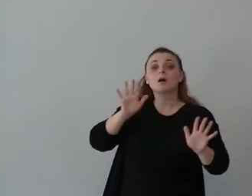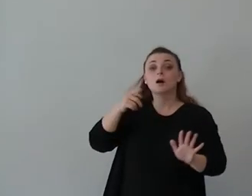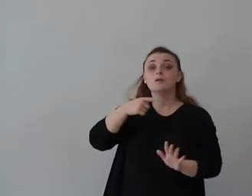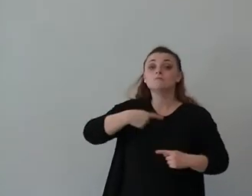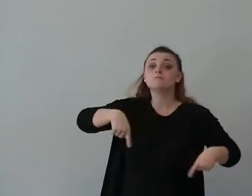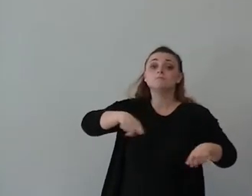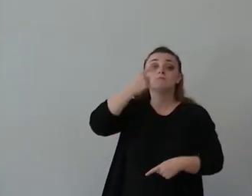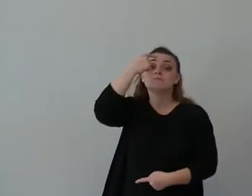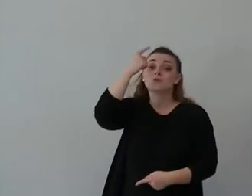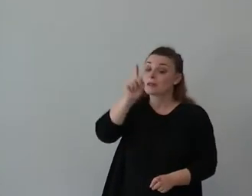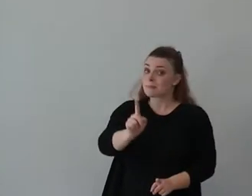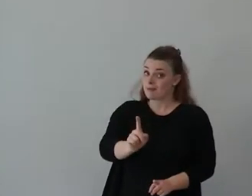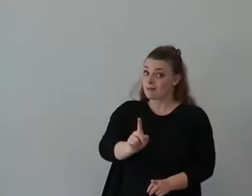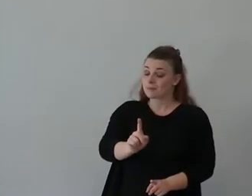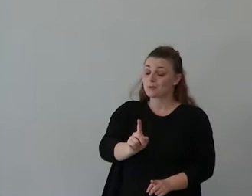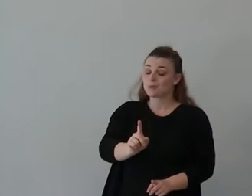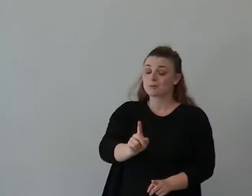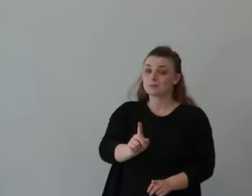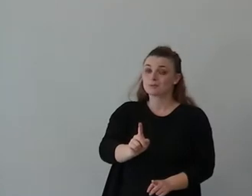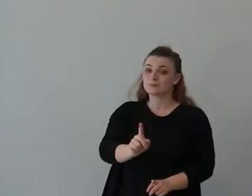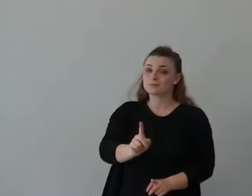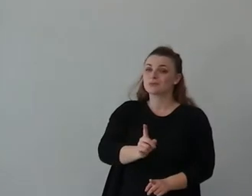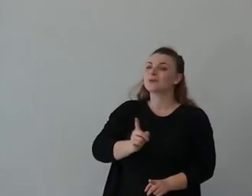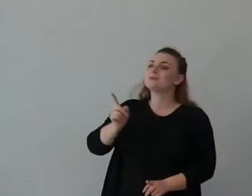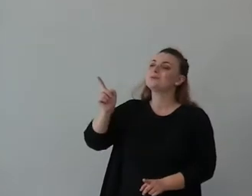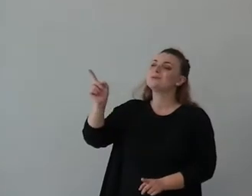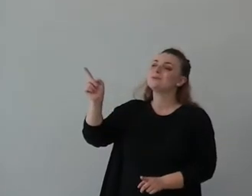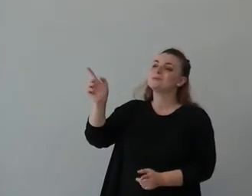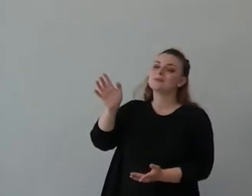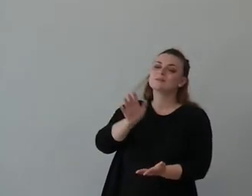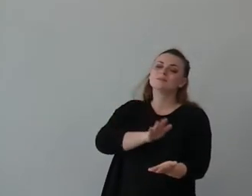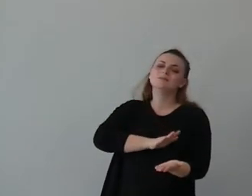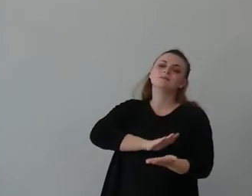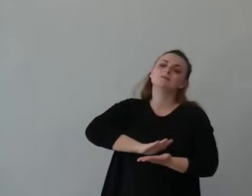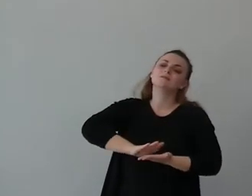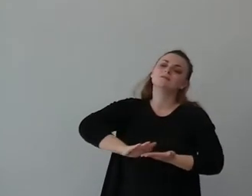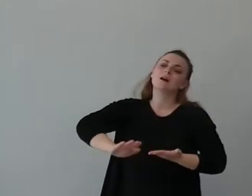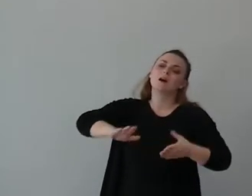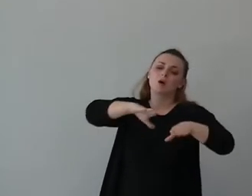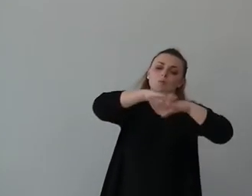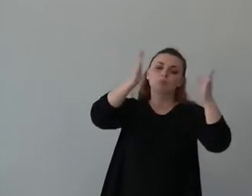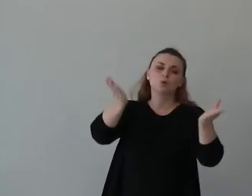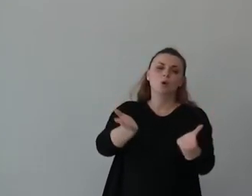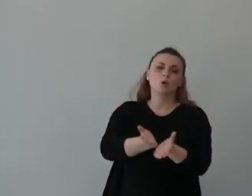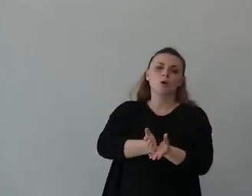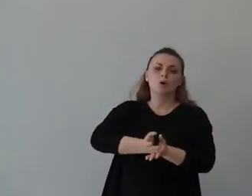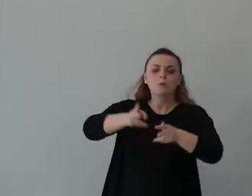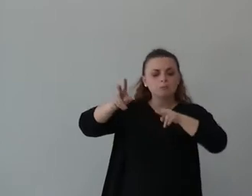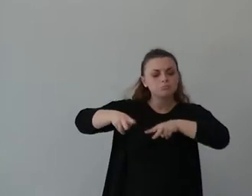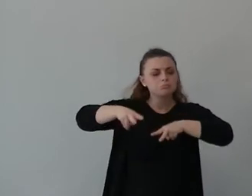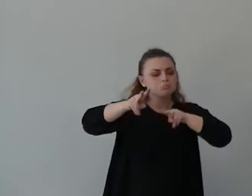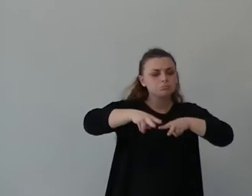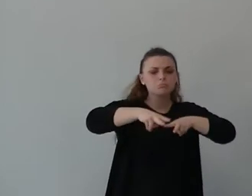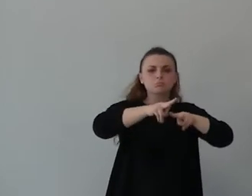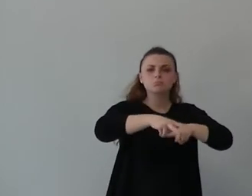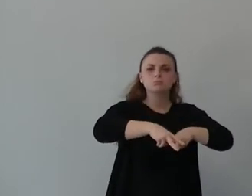world. Sappiamo che Dio è santo e che Lui ha il controllo del mondo. And He has planted things of importance in us.